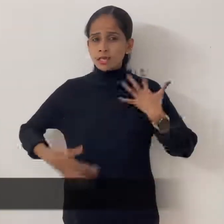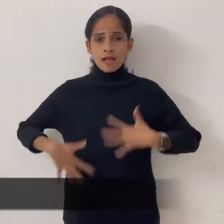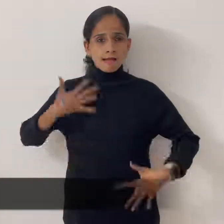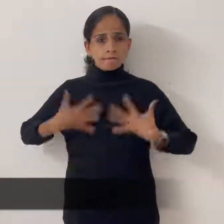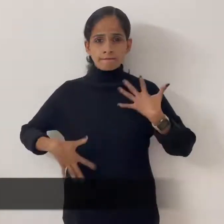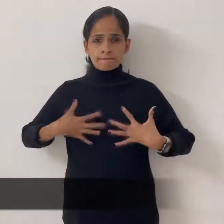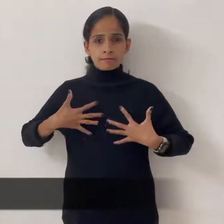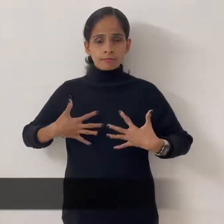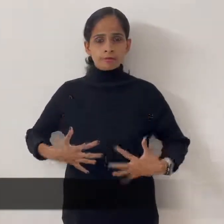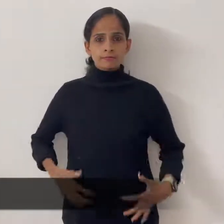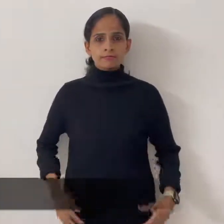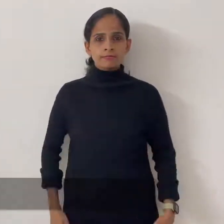Suffer,